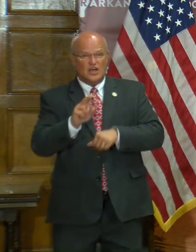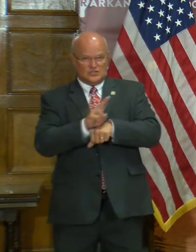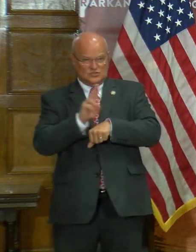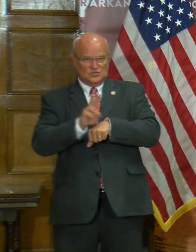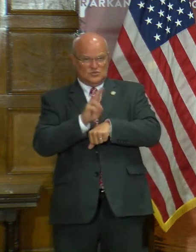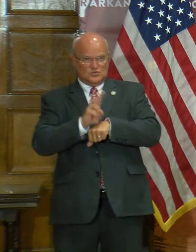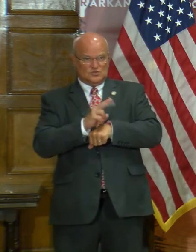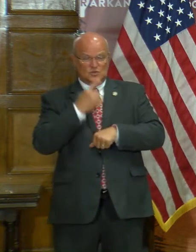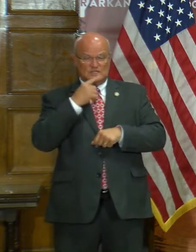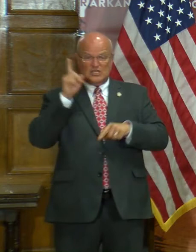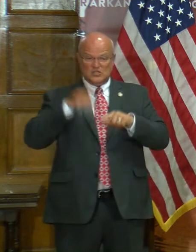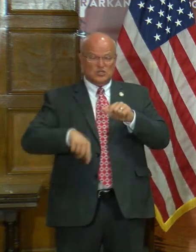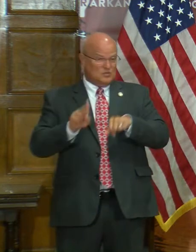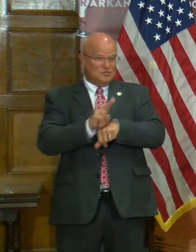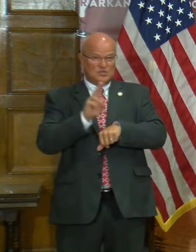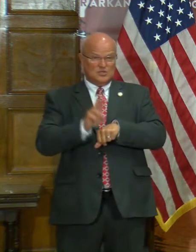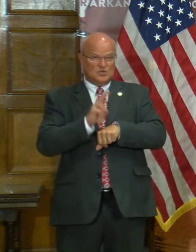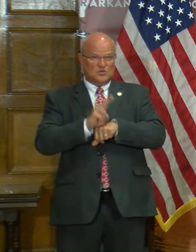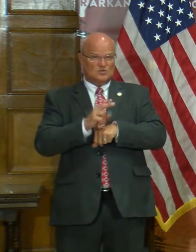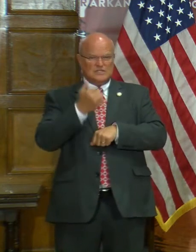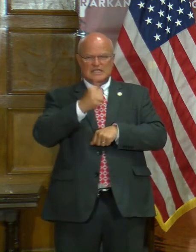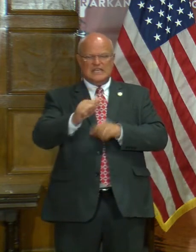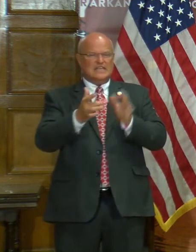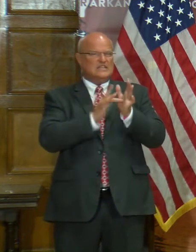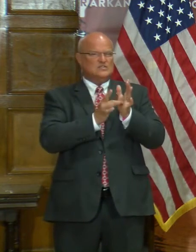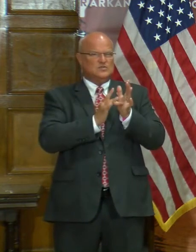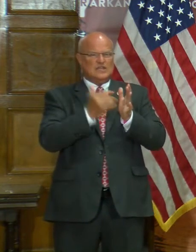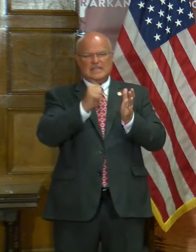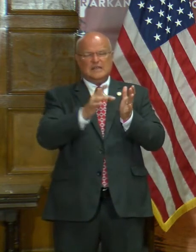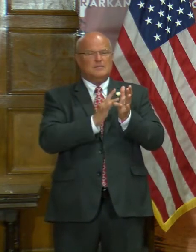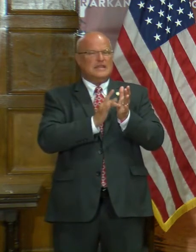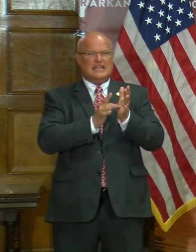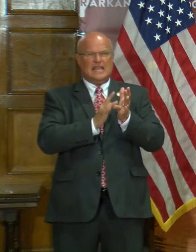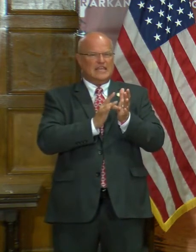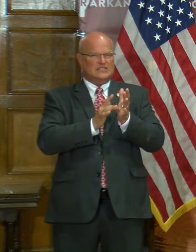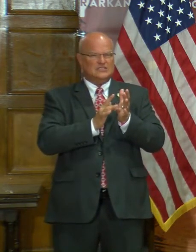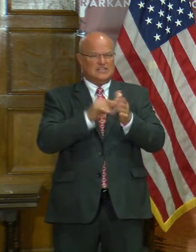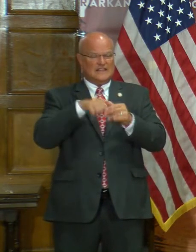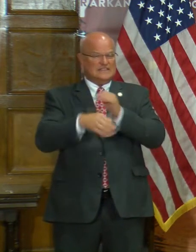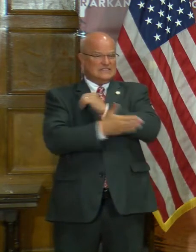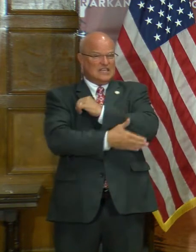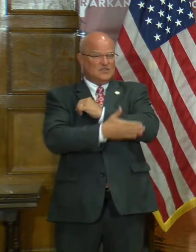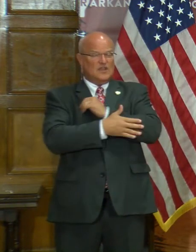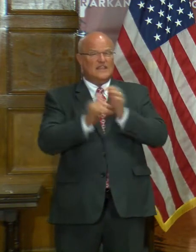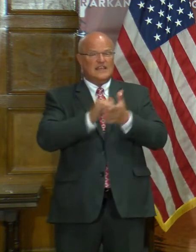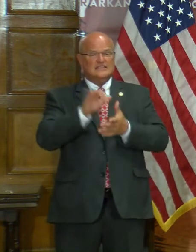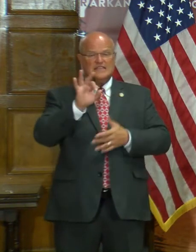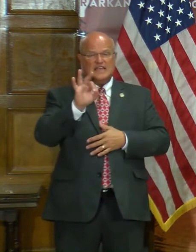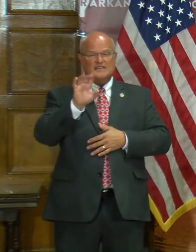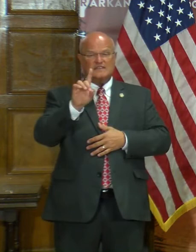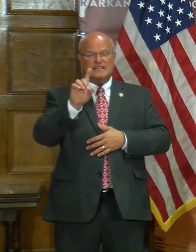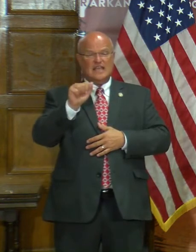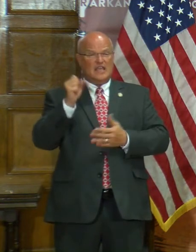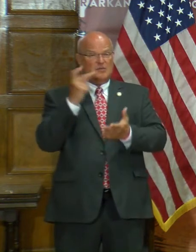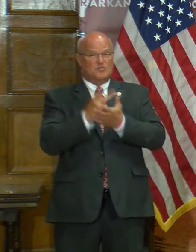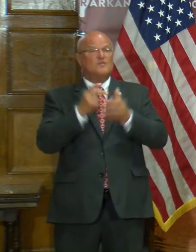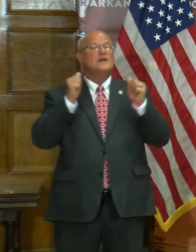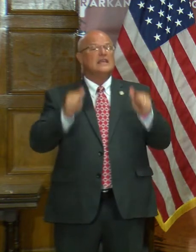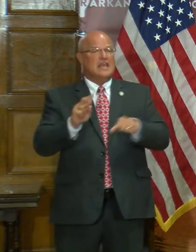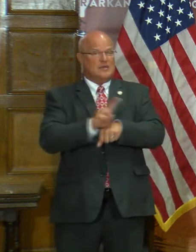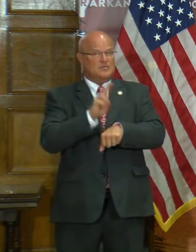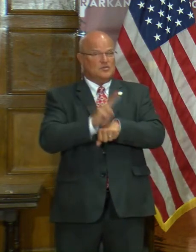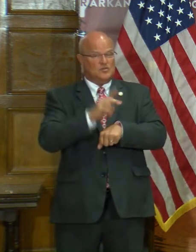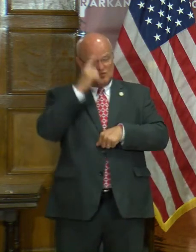we said that it could not be used. Any drug, any medication in this country that is FDA approved can be used